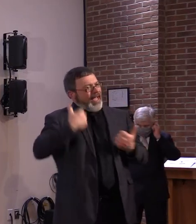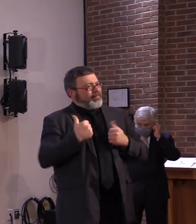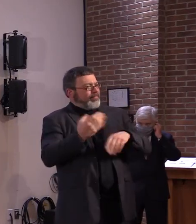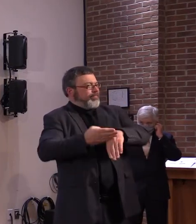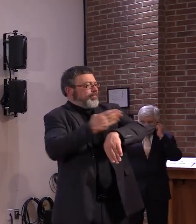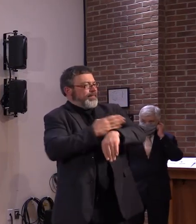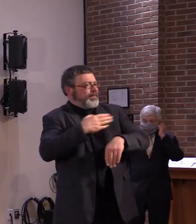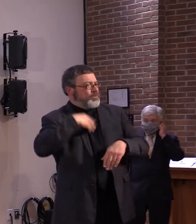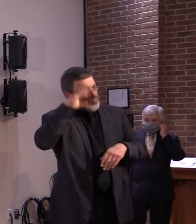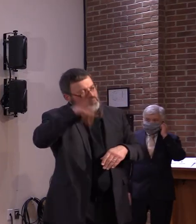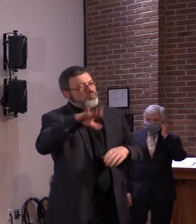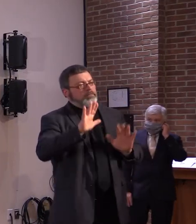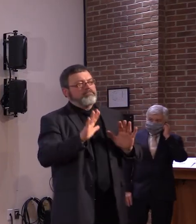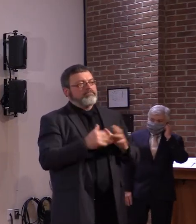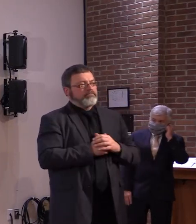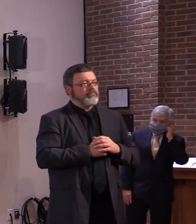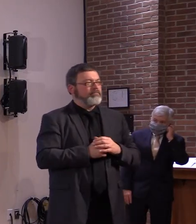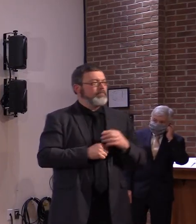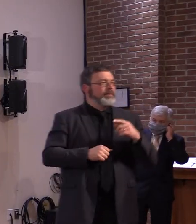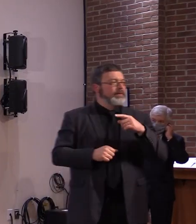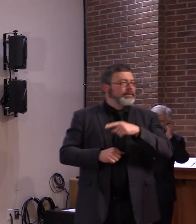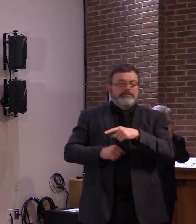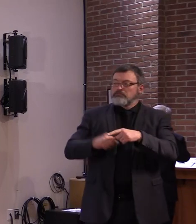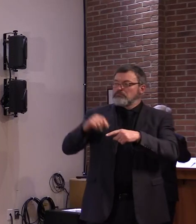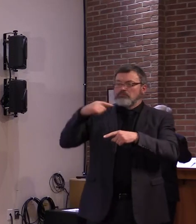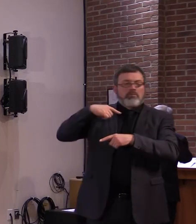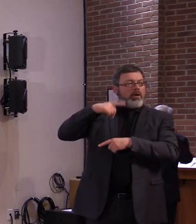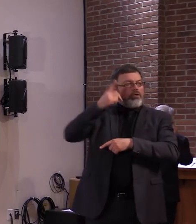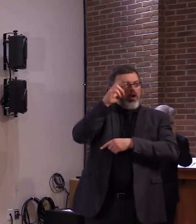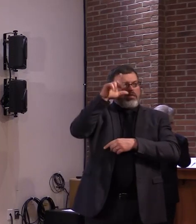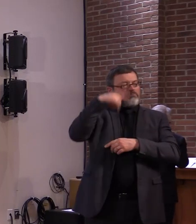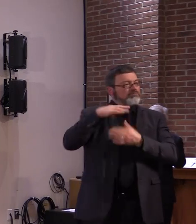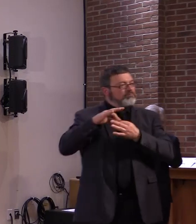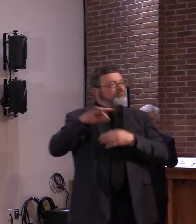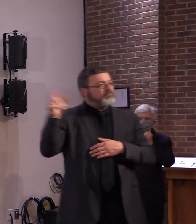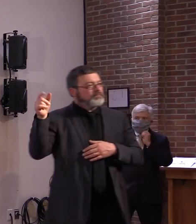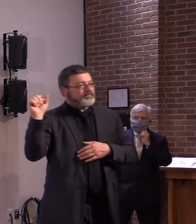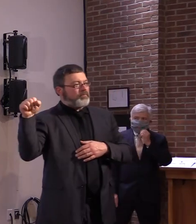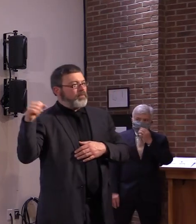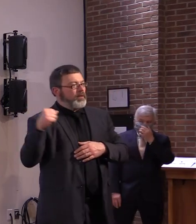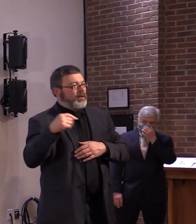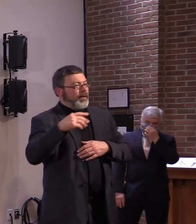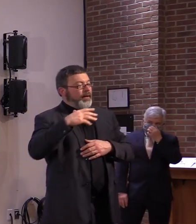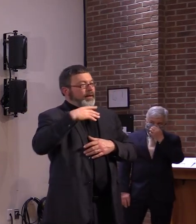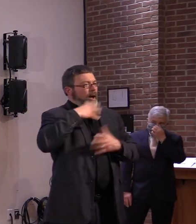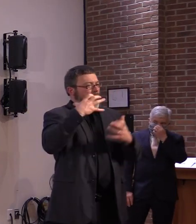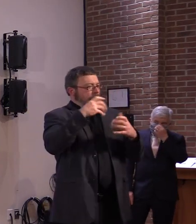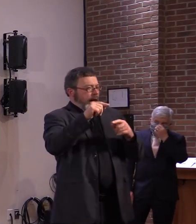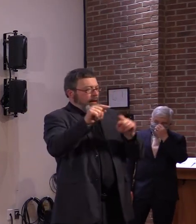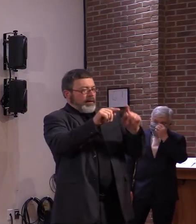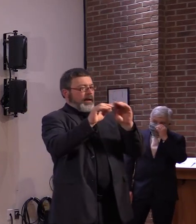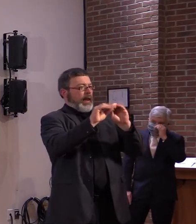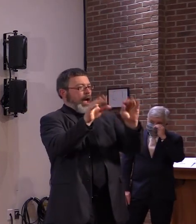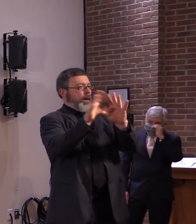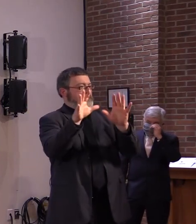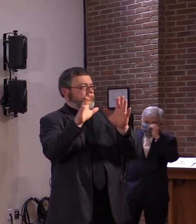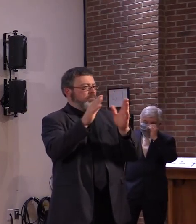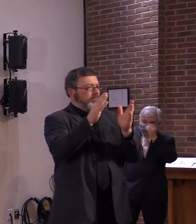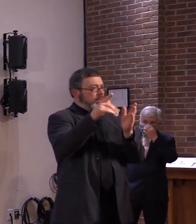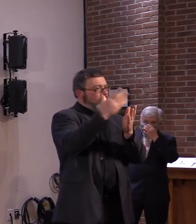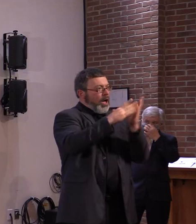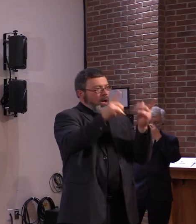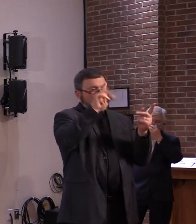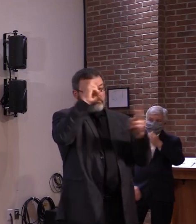The only addition to that would be that I think there was a misconception back in the spring when things were truly shut